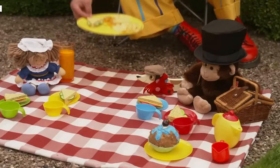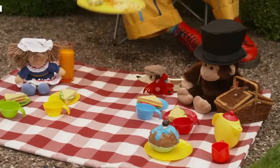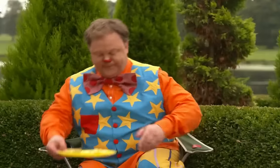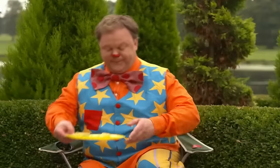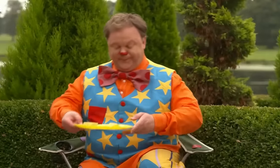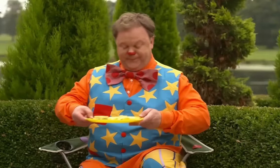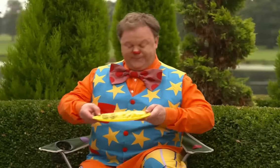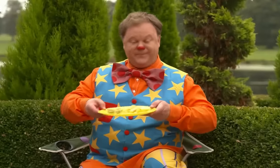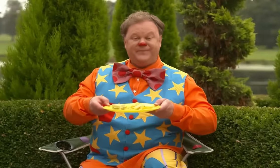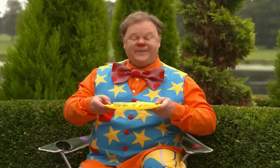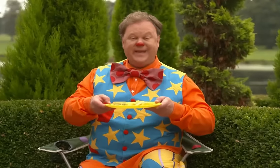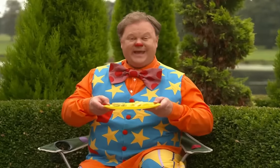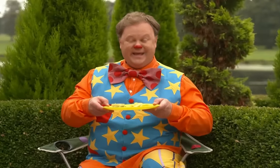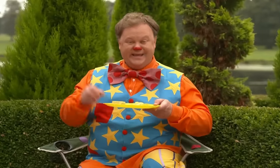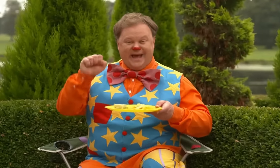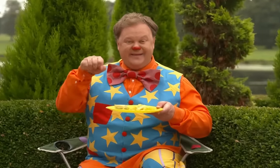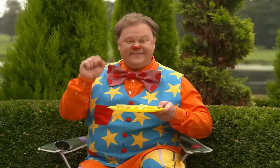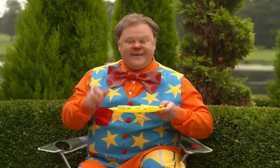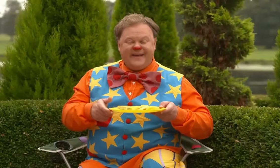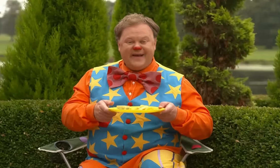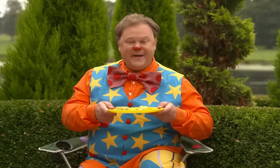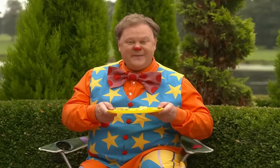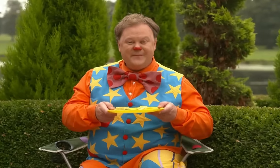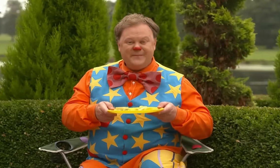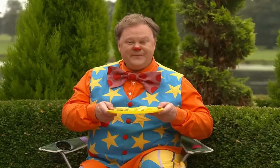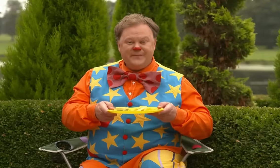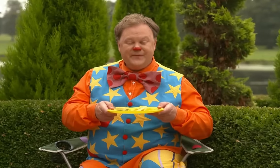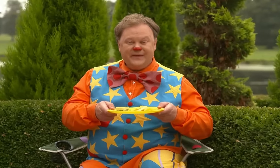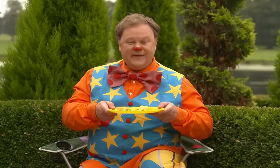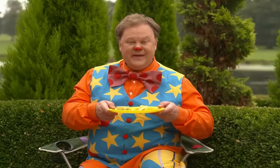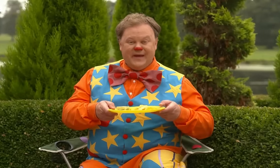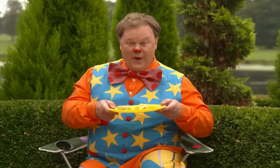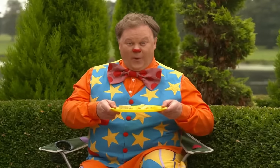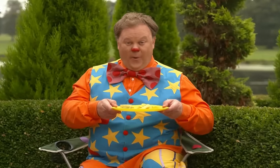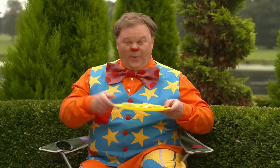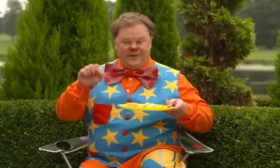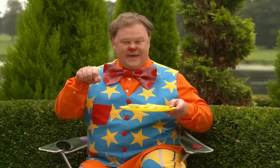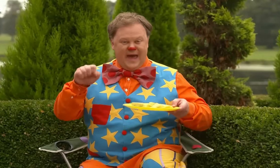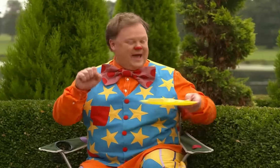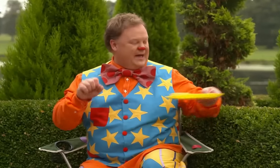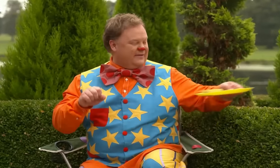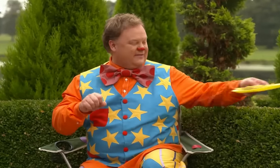Before you eat your sandwich, yes? Can you show us the sign for bounce? Oh, yes.